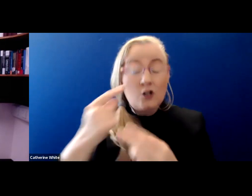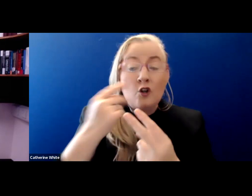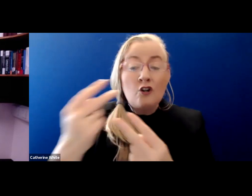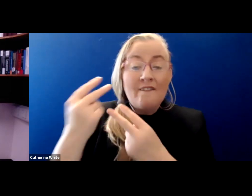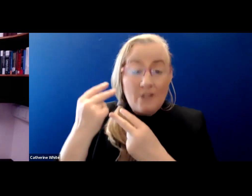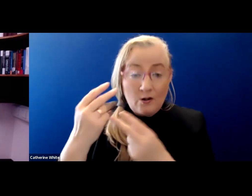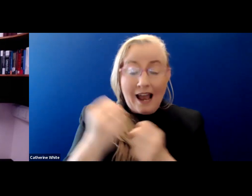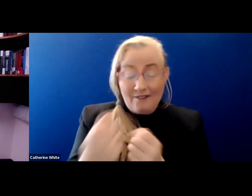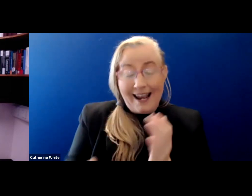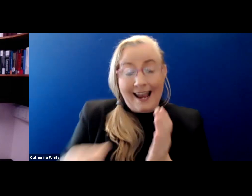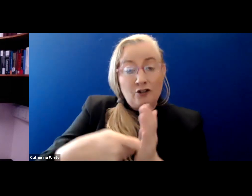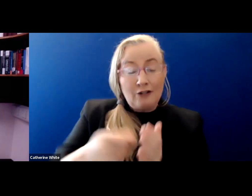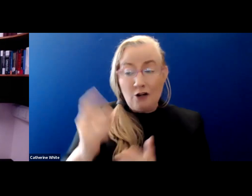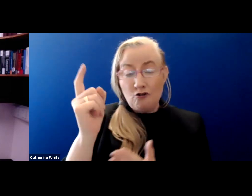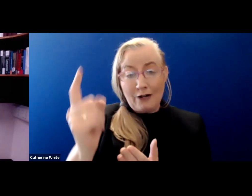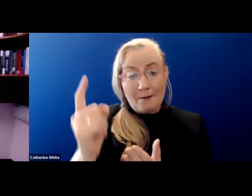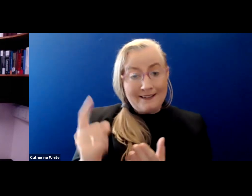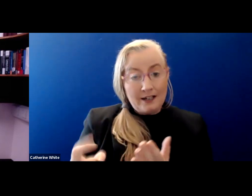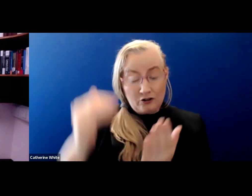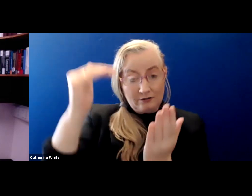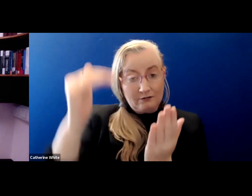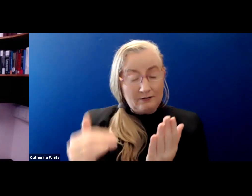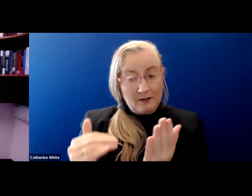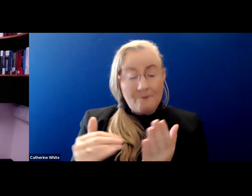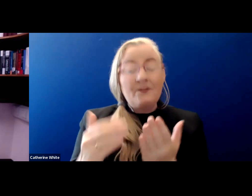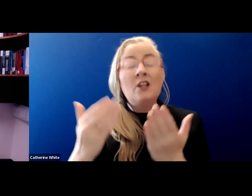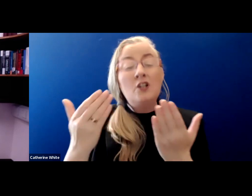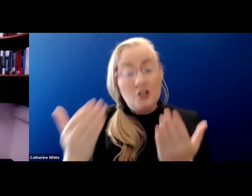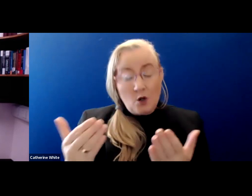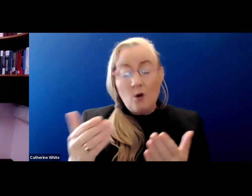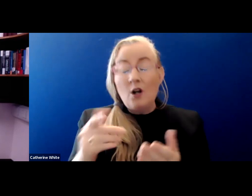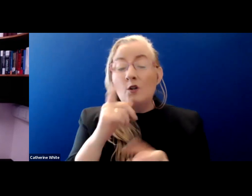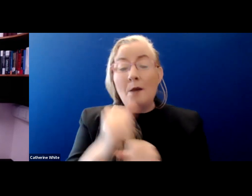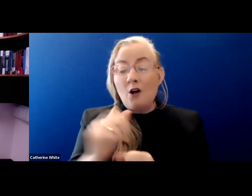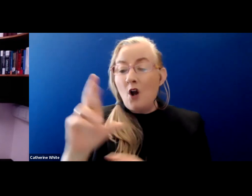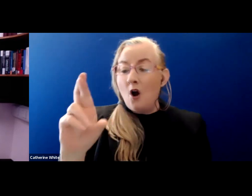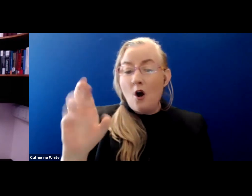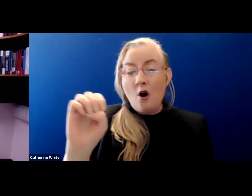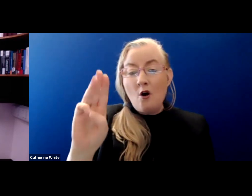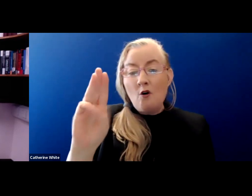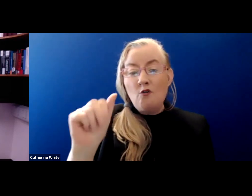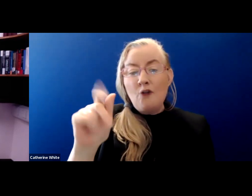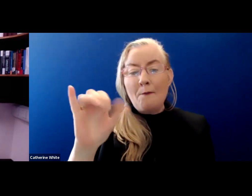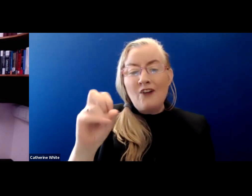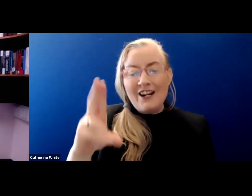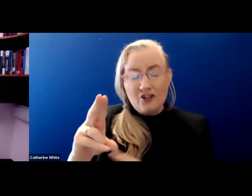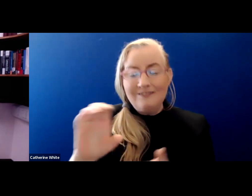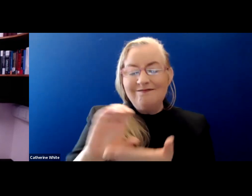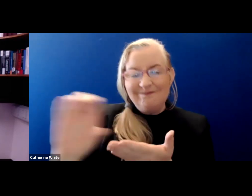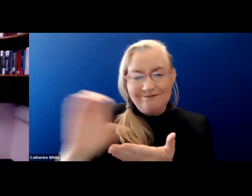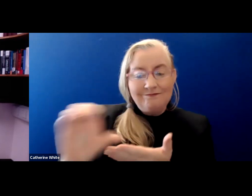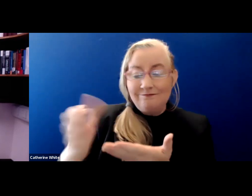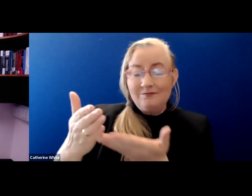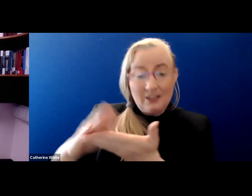further recommendations in this regard. It's in the context of reparations, however, that aggression may present the most